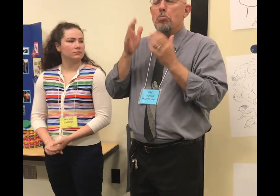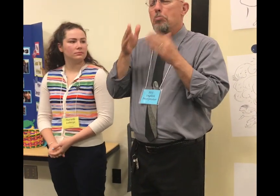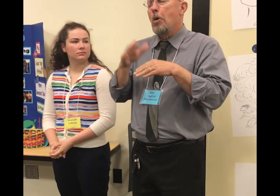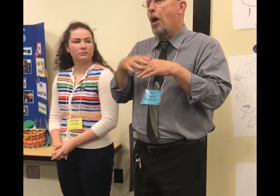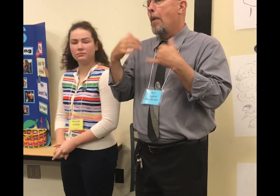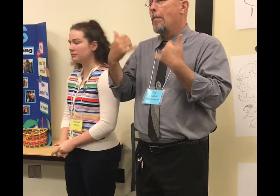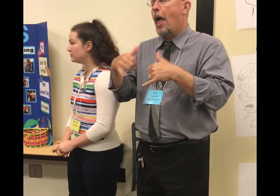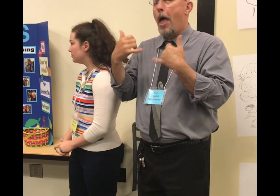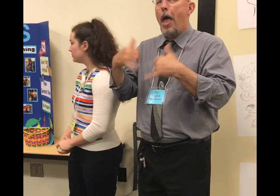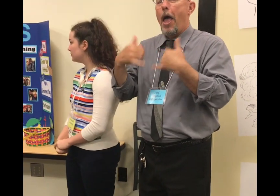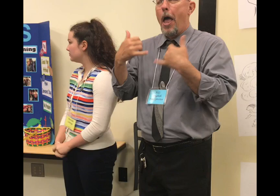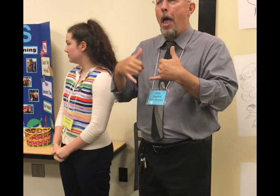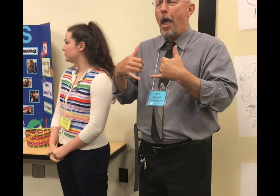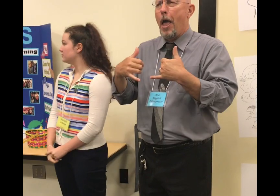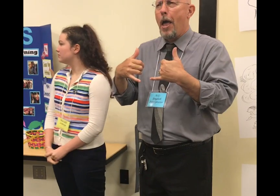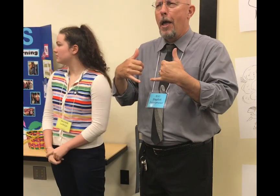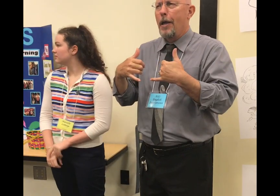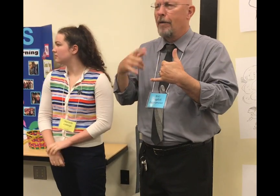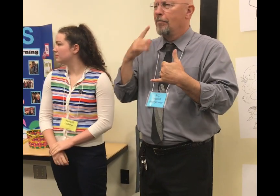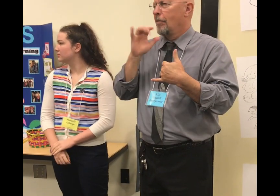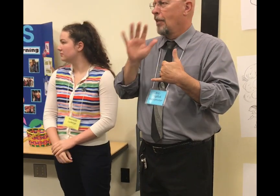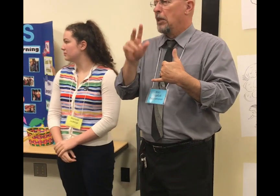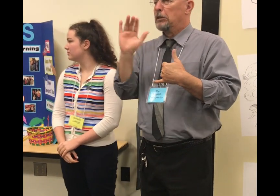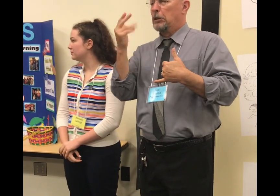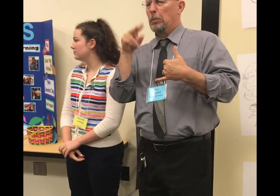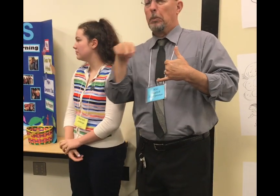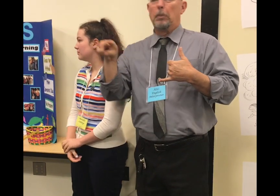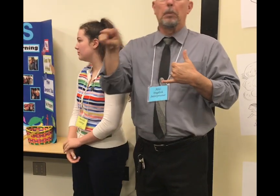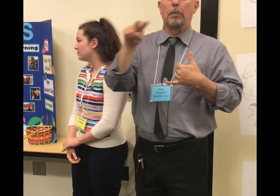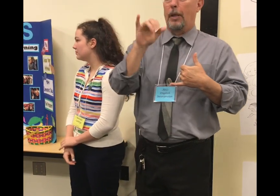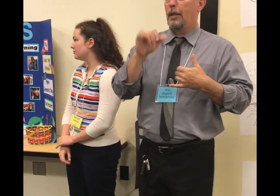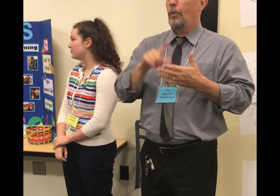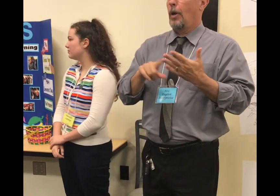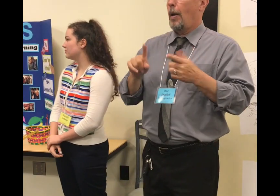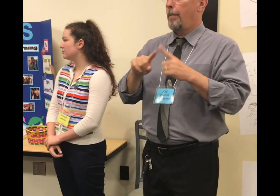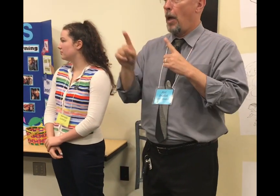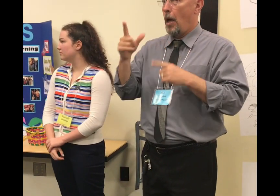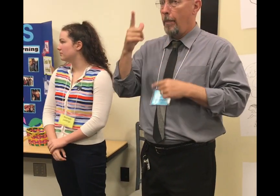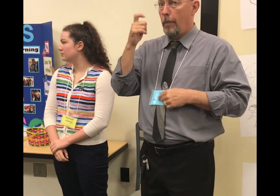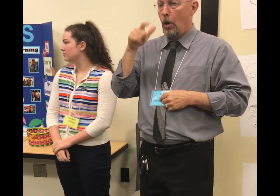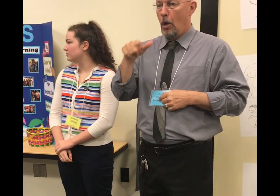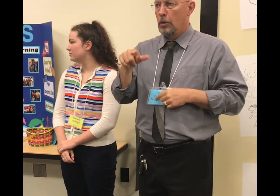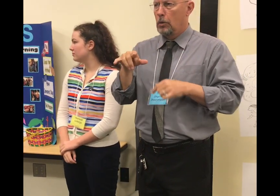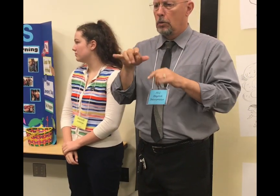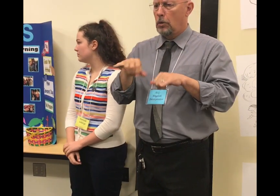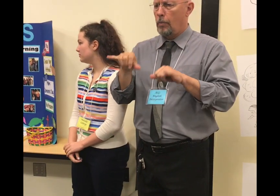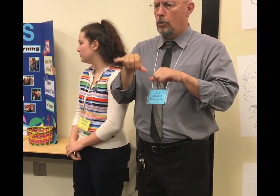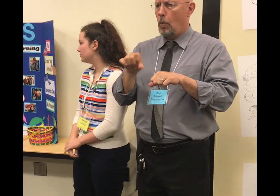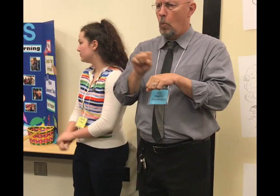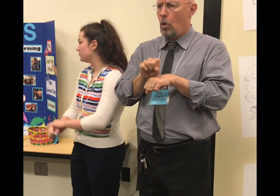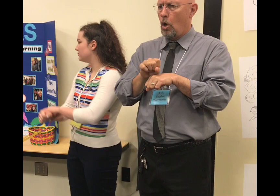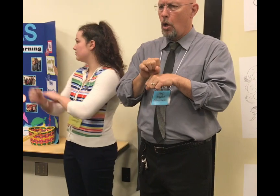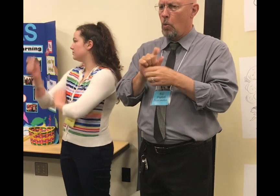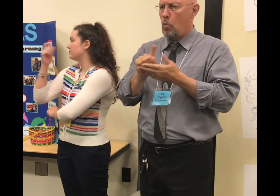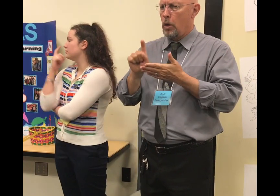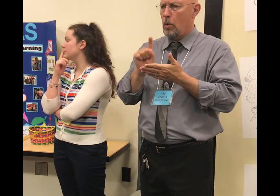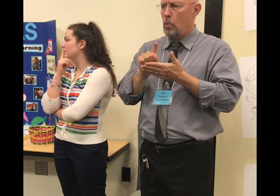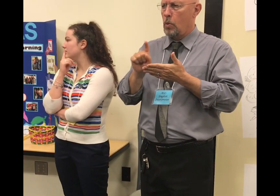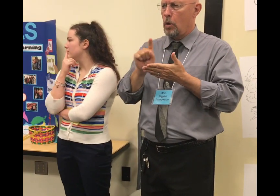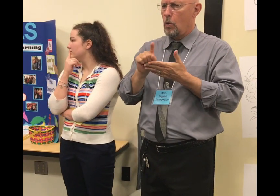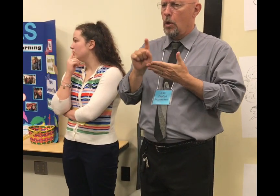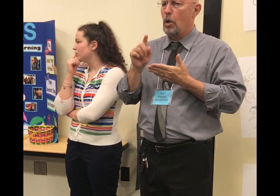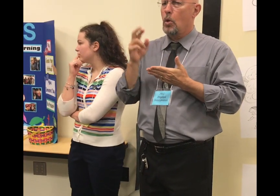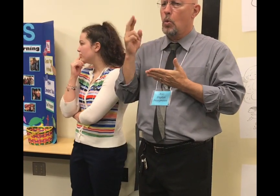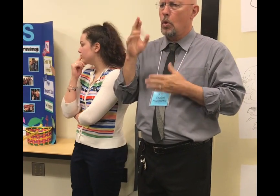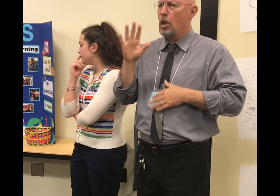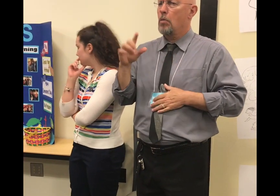because it was just the nature of the work that we were doing. But because it was the same work week after week, we noticed that we really